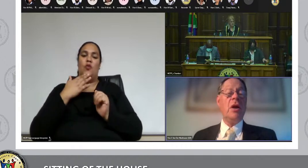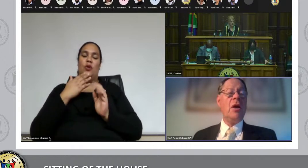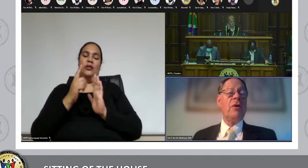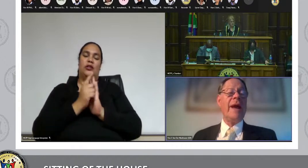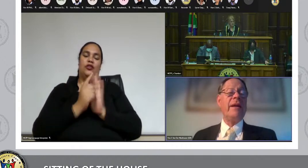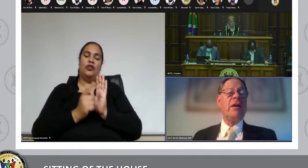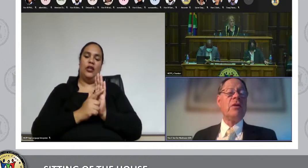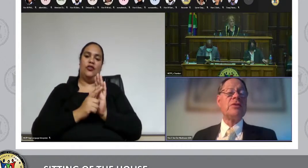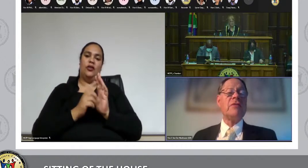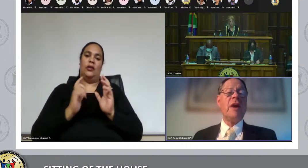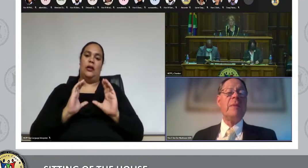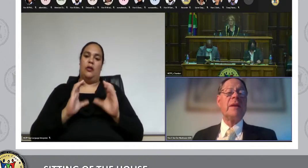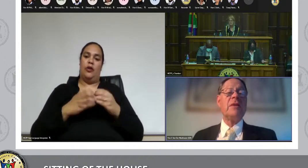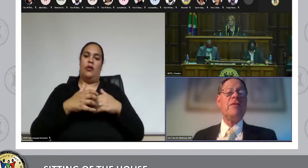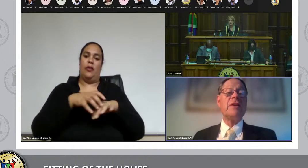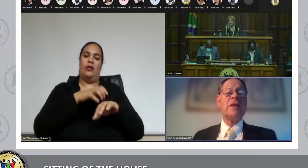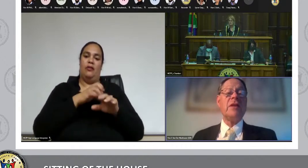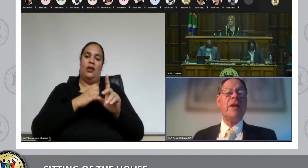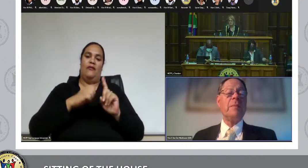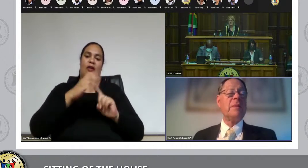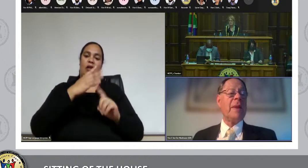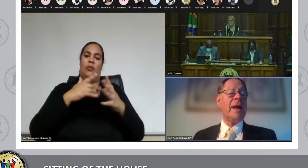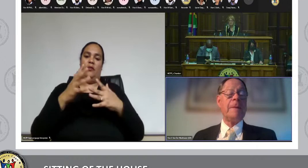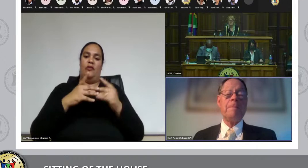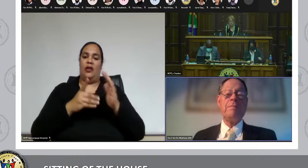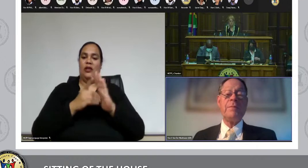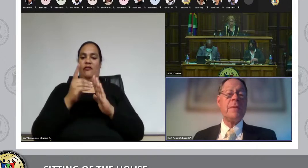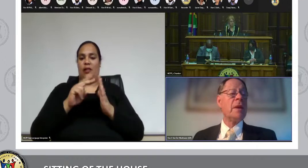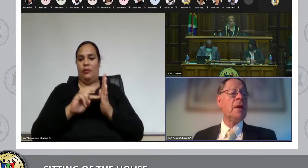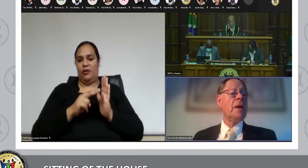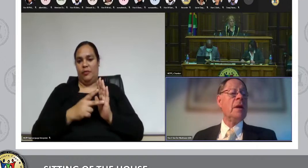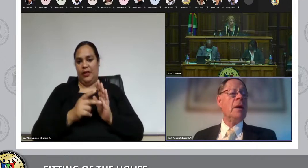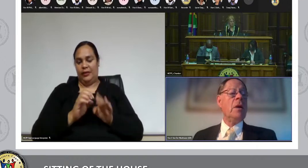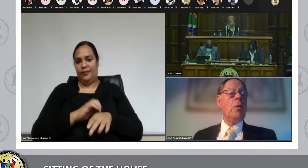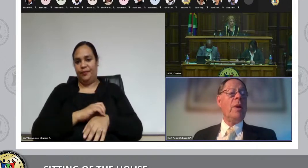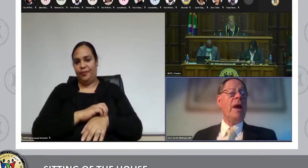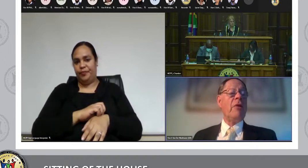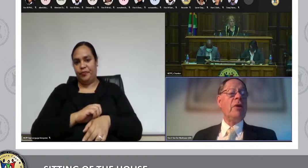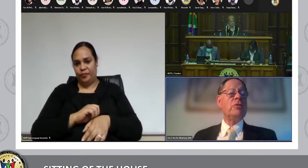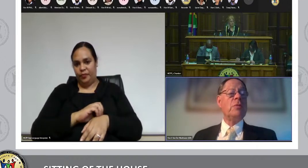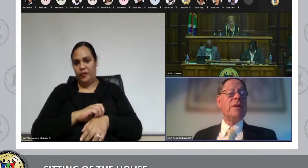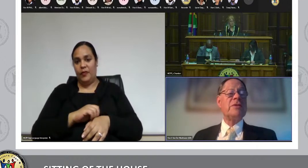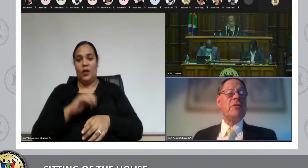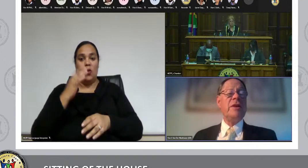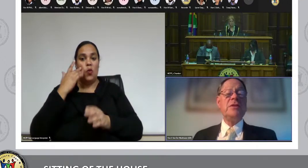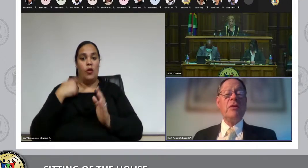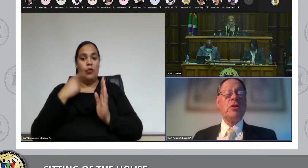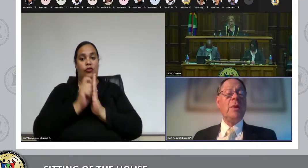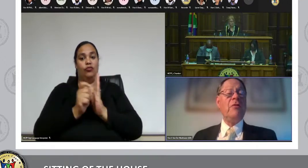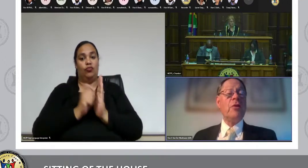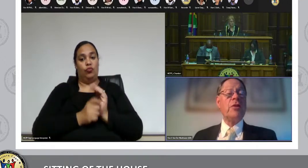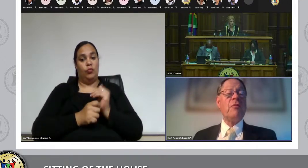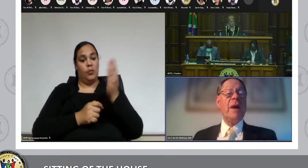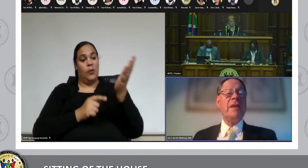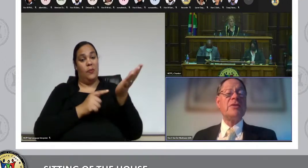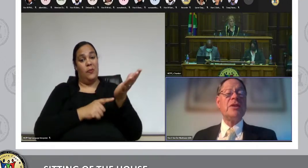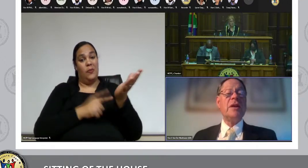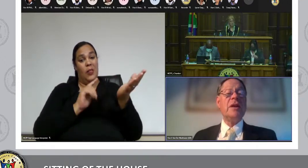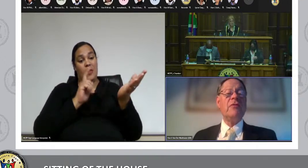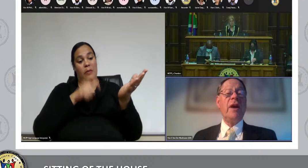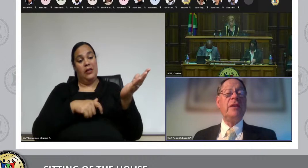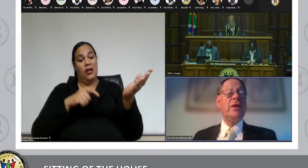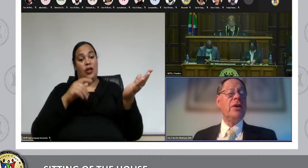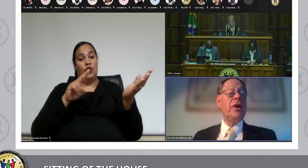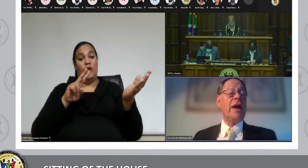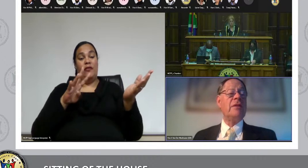Standing Committee on Agriculture, Environmental Affairs and Development Planning. When I wrote to Minister Creasy on the 24th of May this